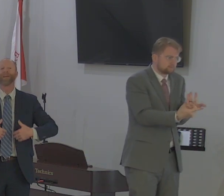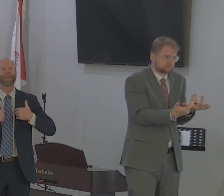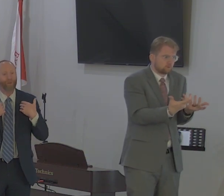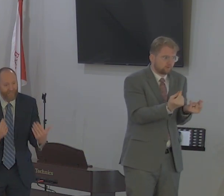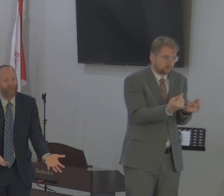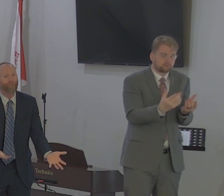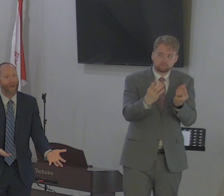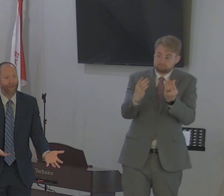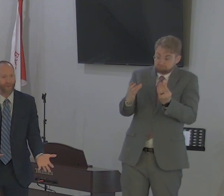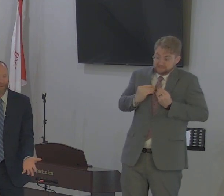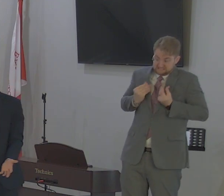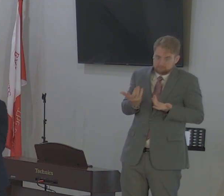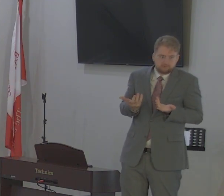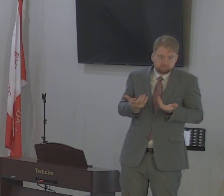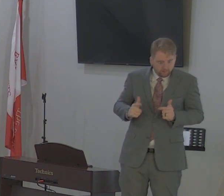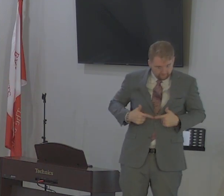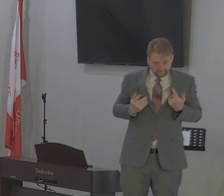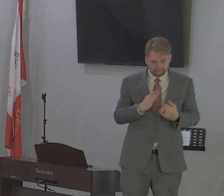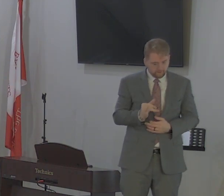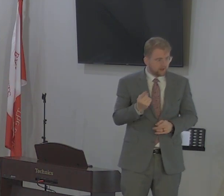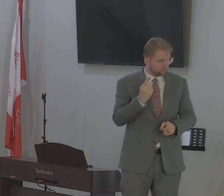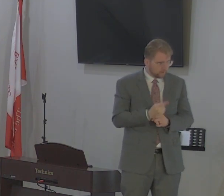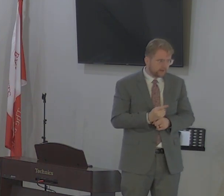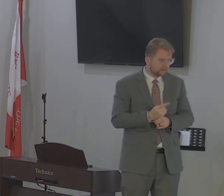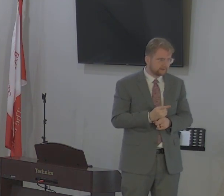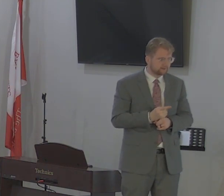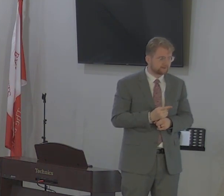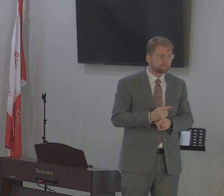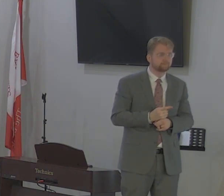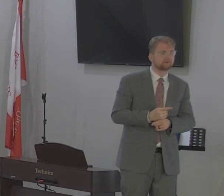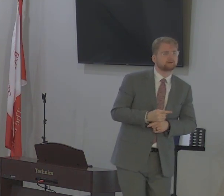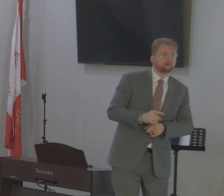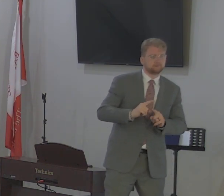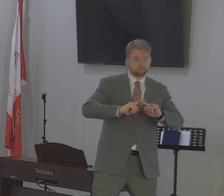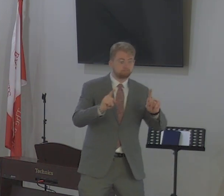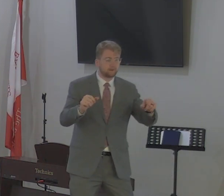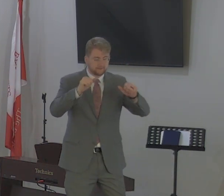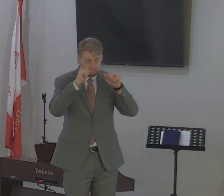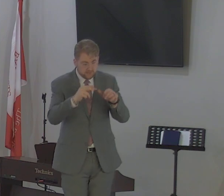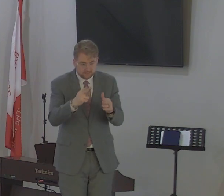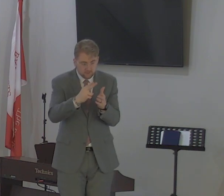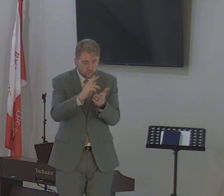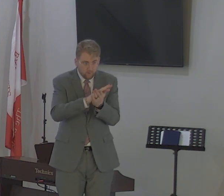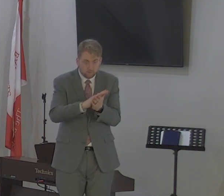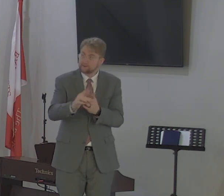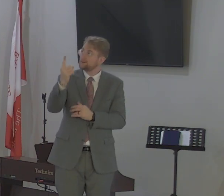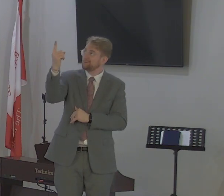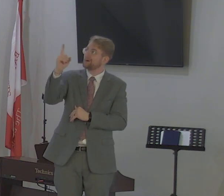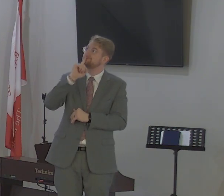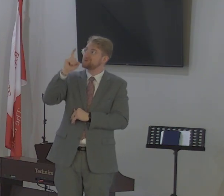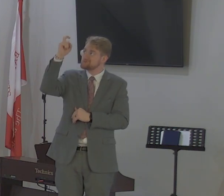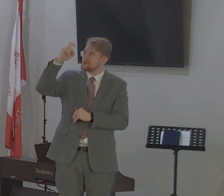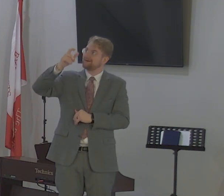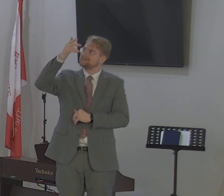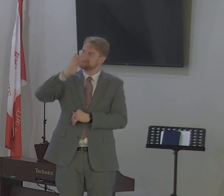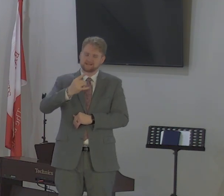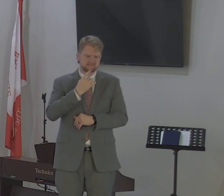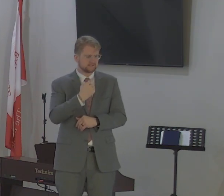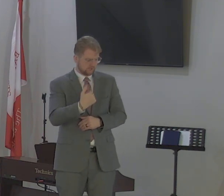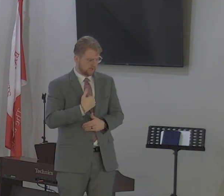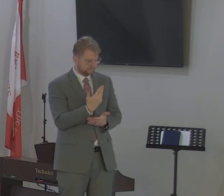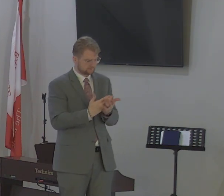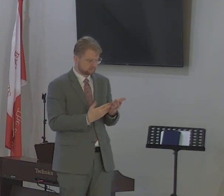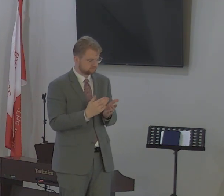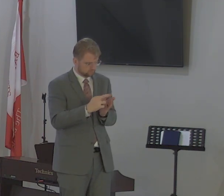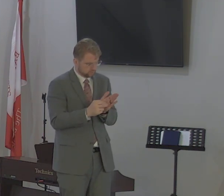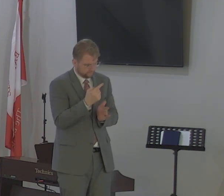them and we live by them. But the blessed, holy, only wise, true God says, I have some same guidelines for you.